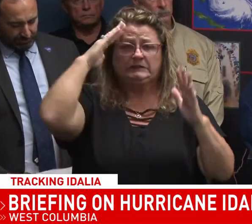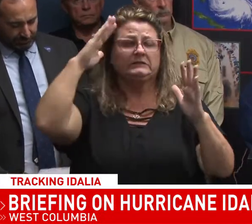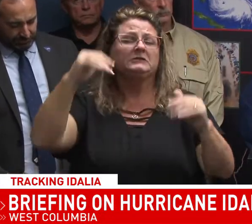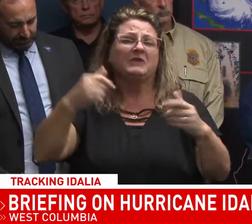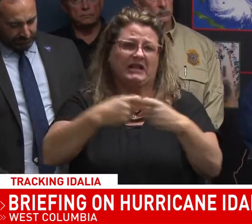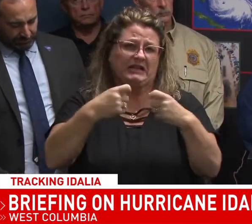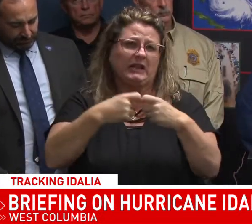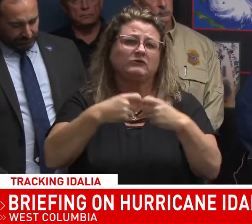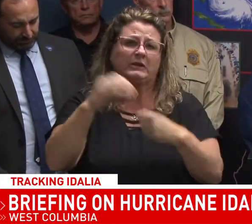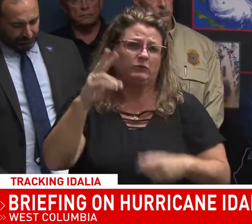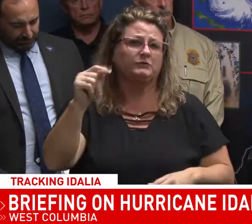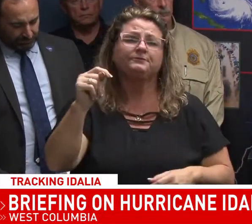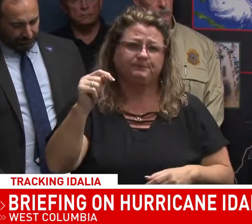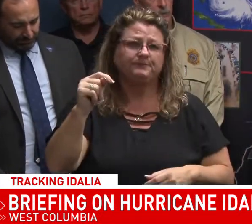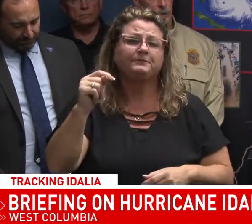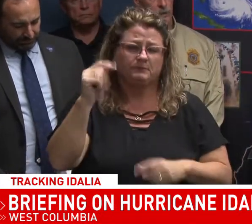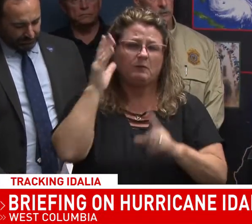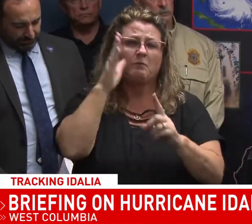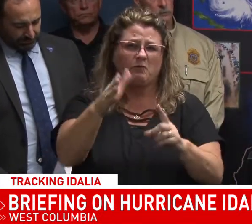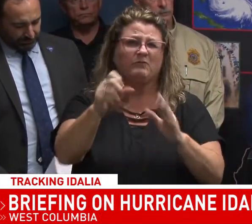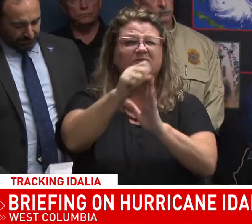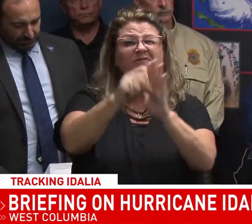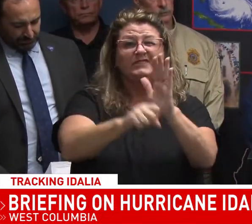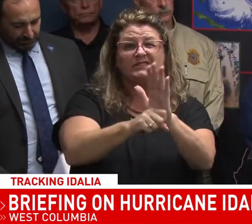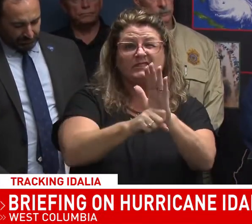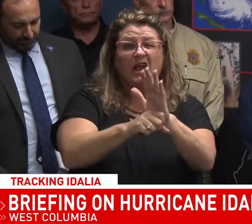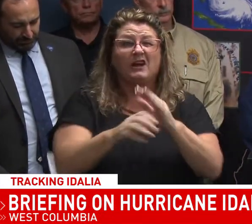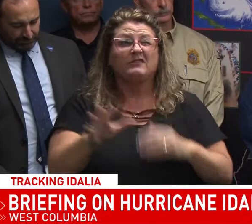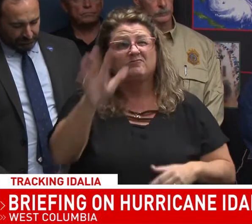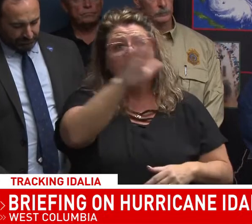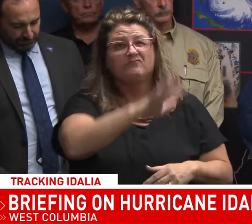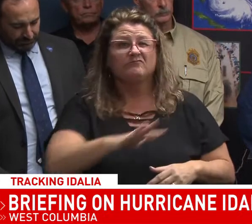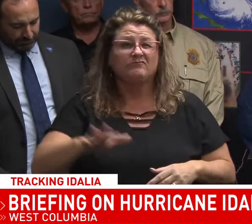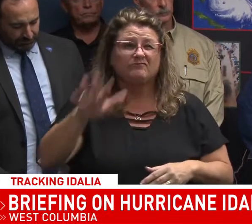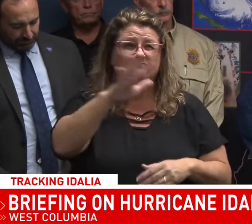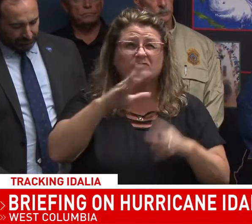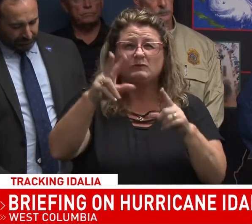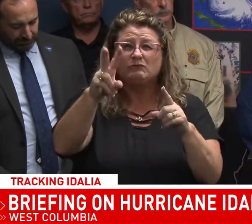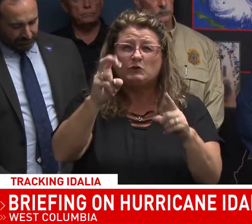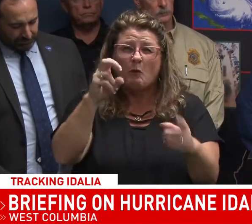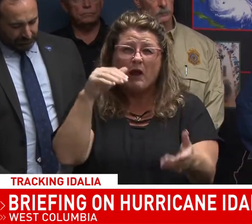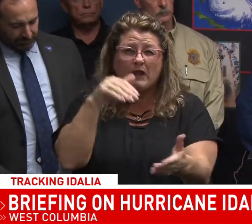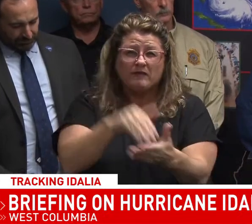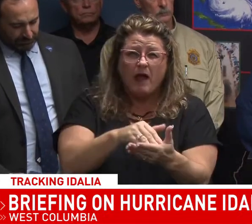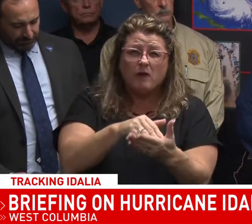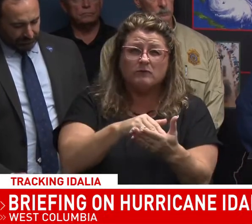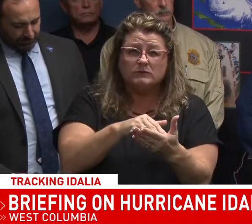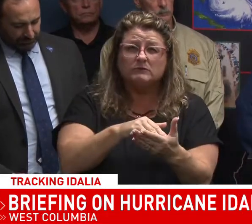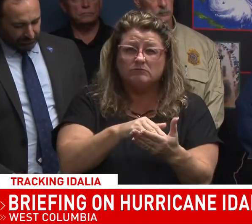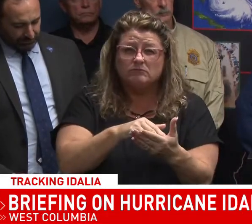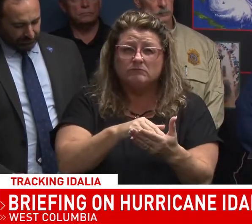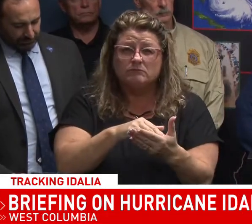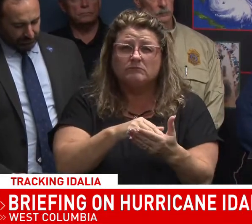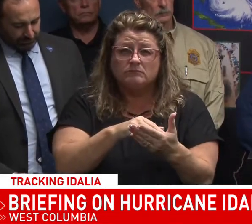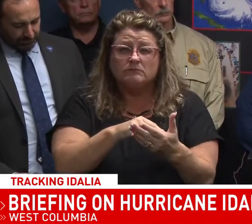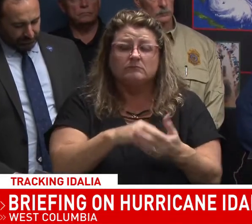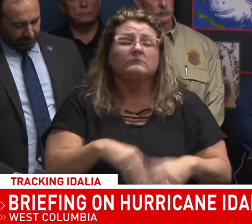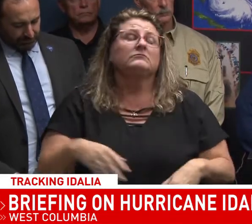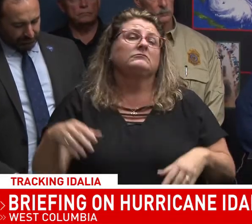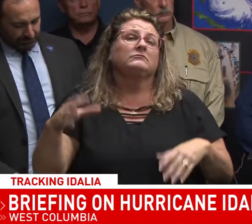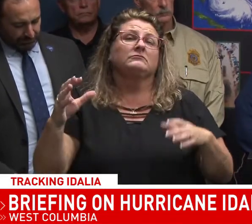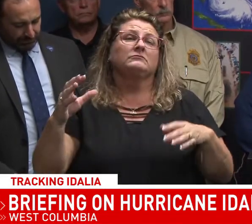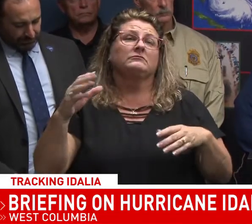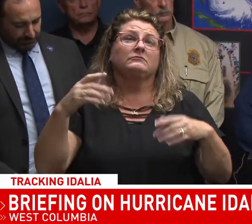due to the storm. Statewide, we anticipate that number could be around 200,000. Restoration